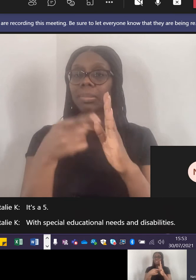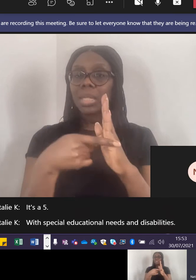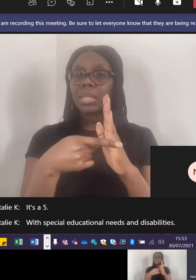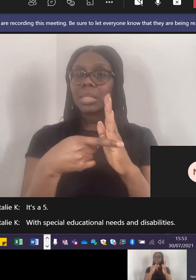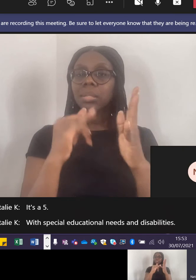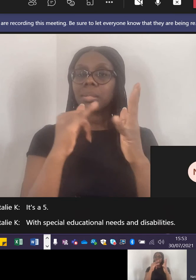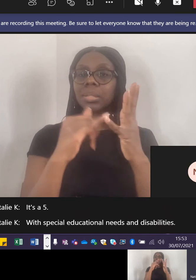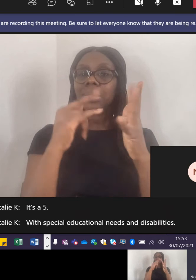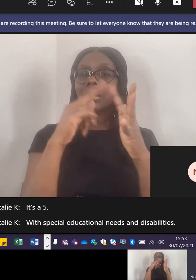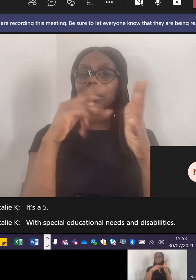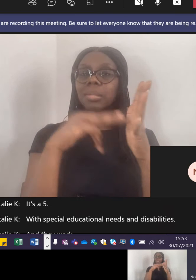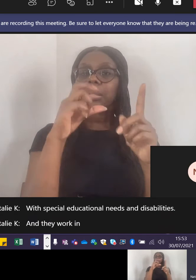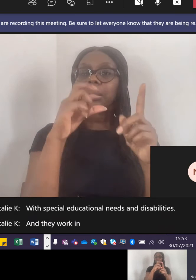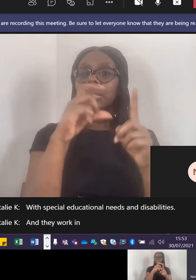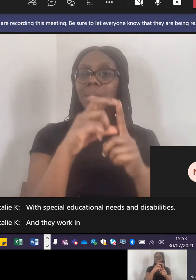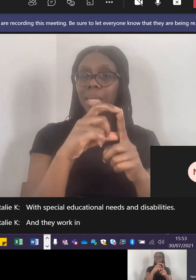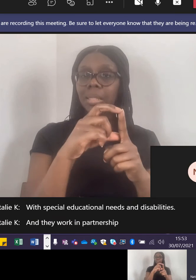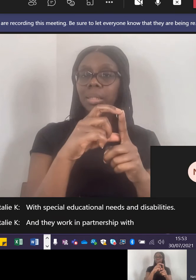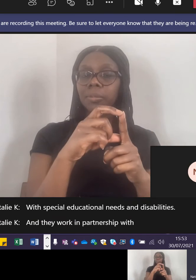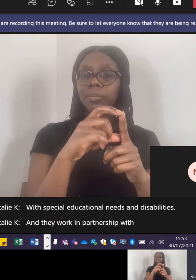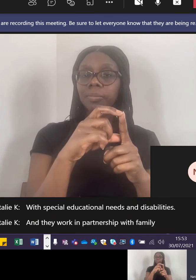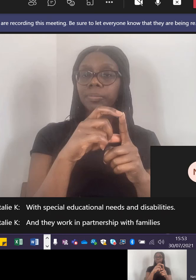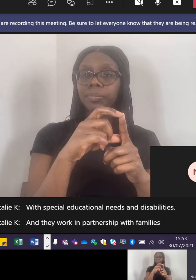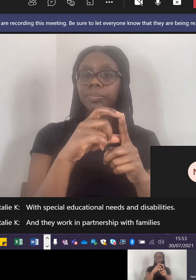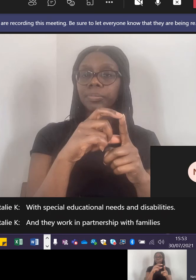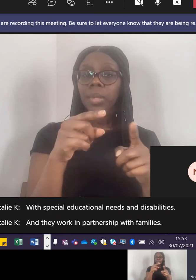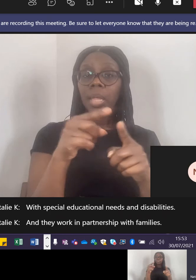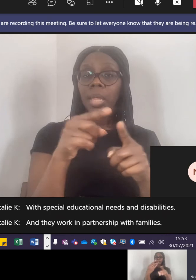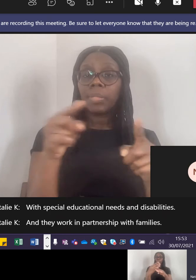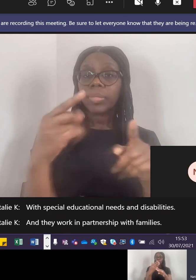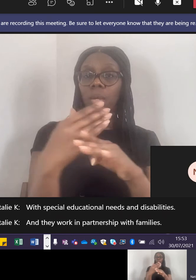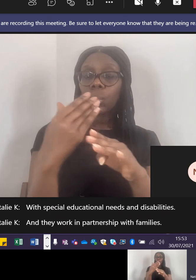And they work in partnership with families